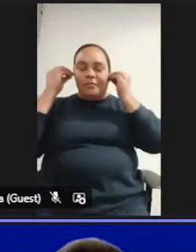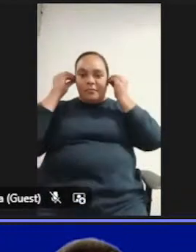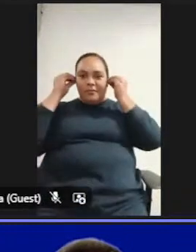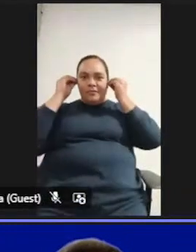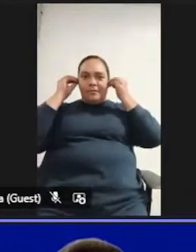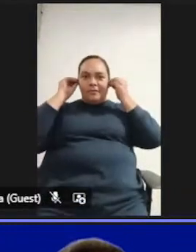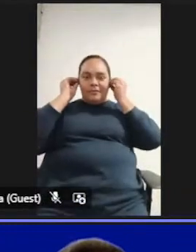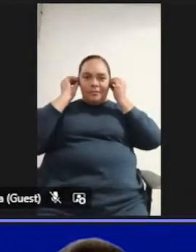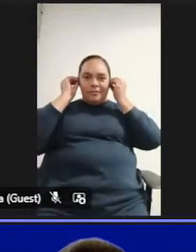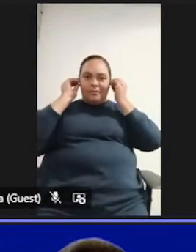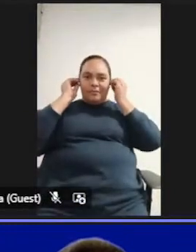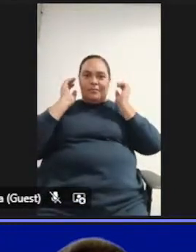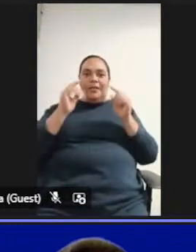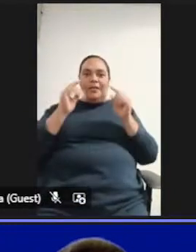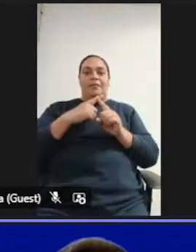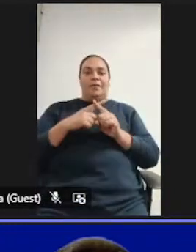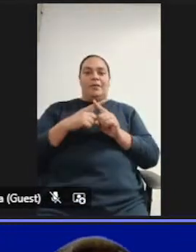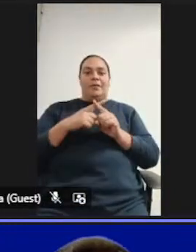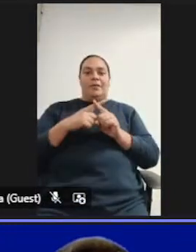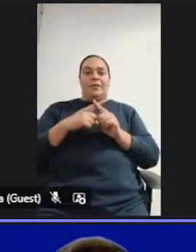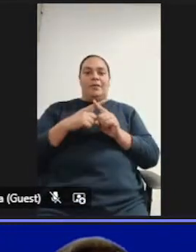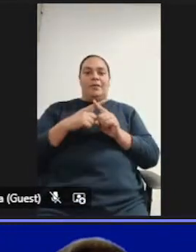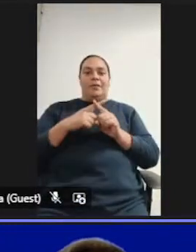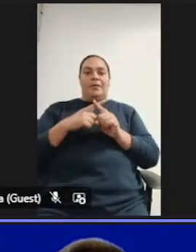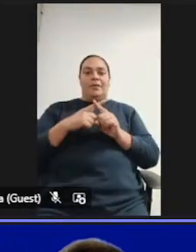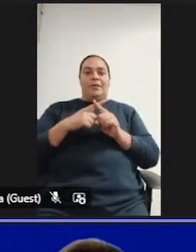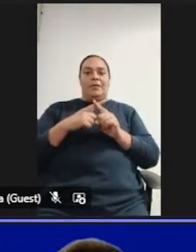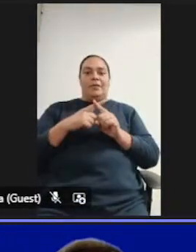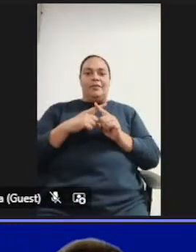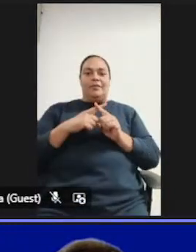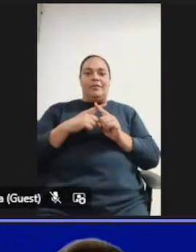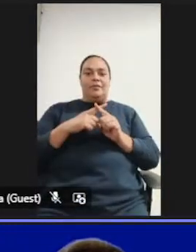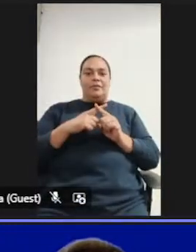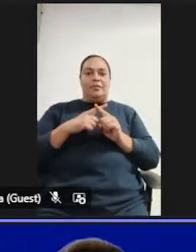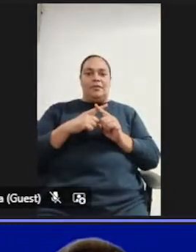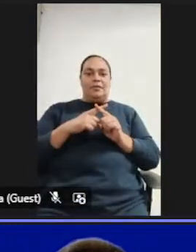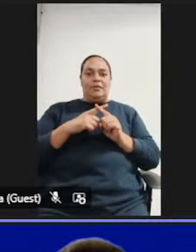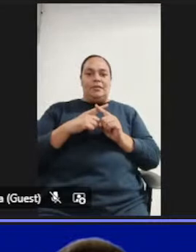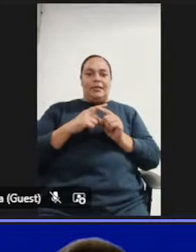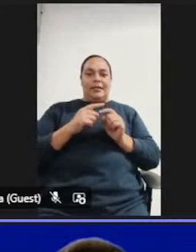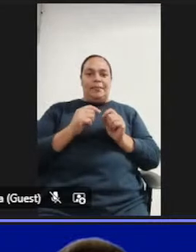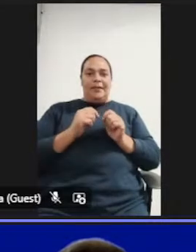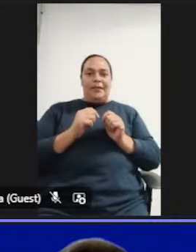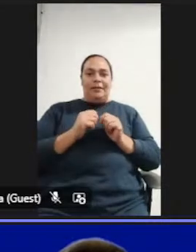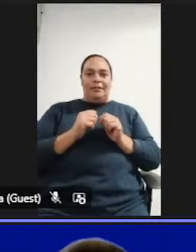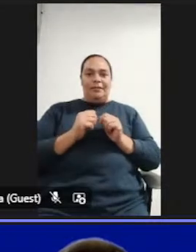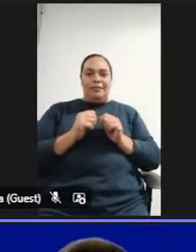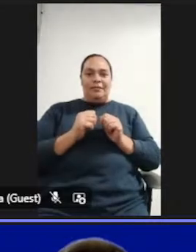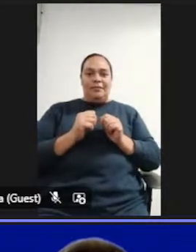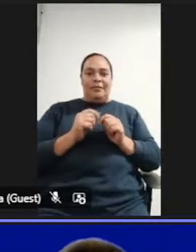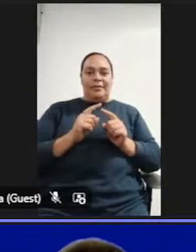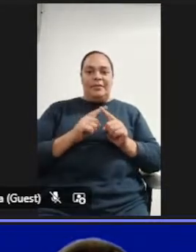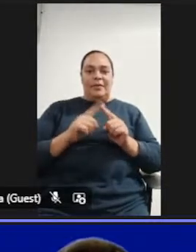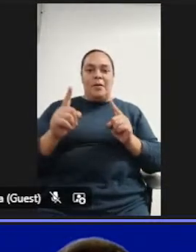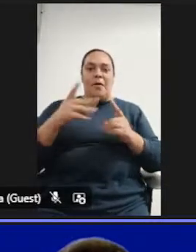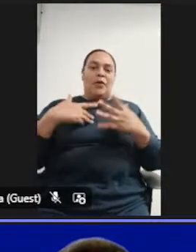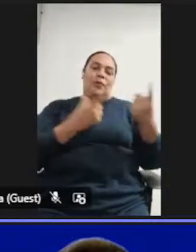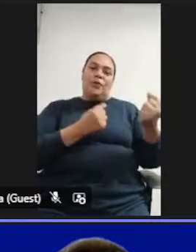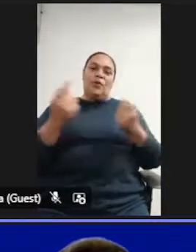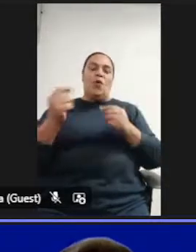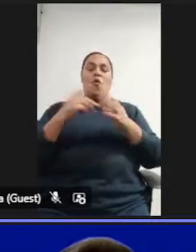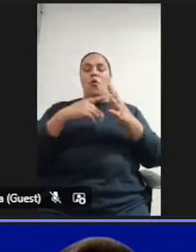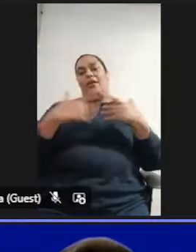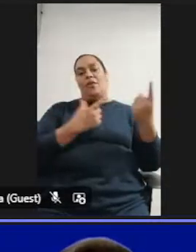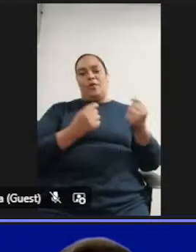example, it's a business that has a technology or a service to offer, we ask for a different level of detail, and that's to really help us to